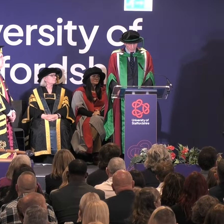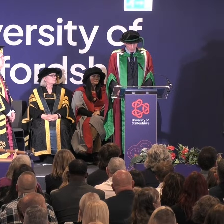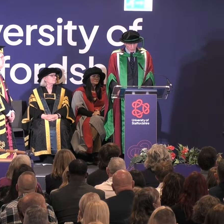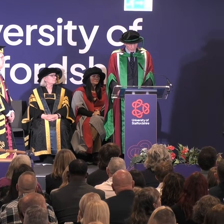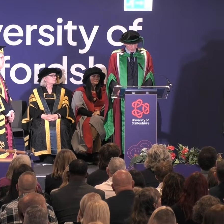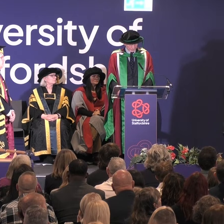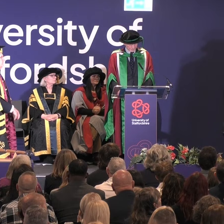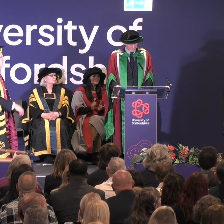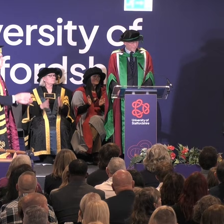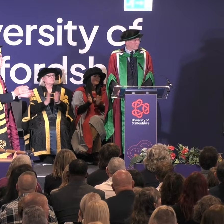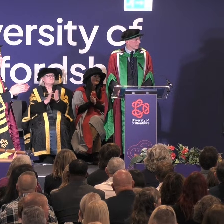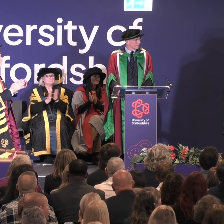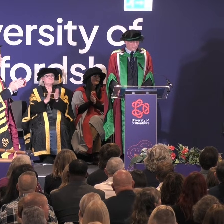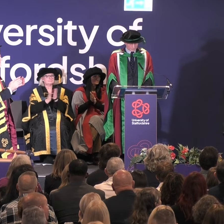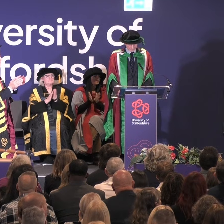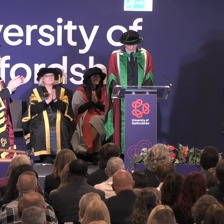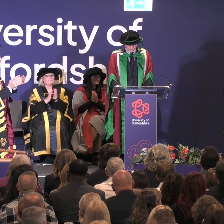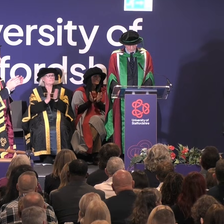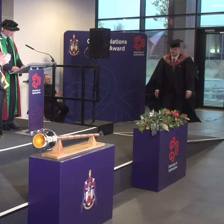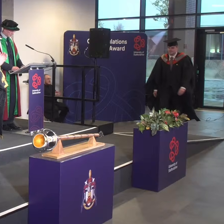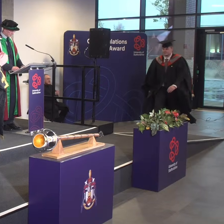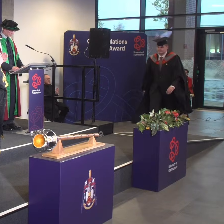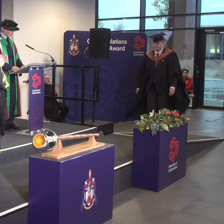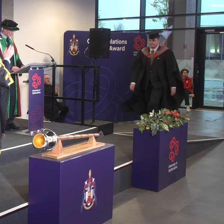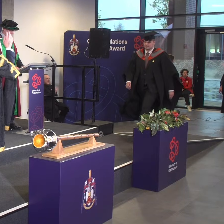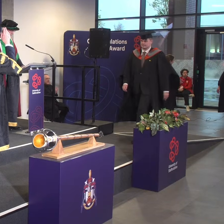Milligan Montgomery.